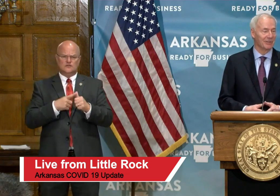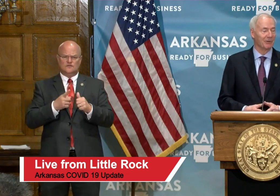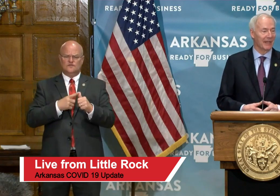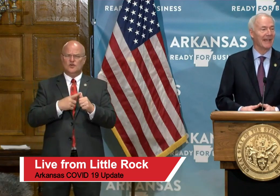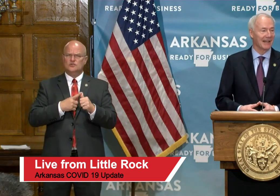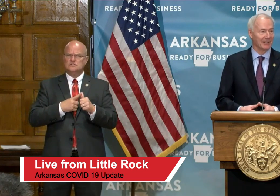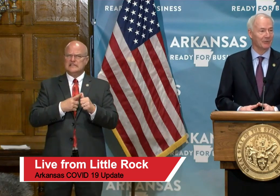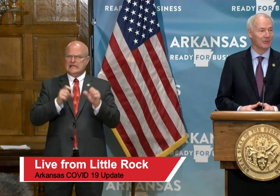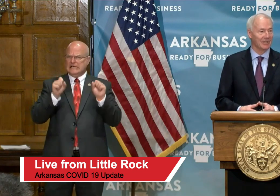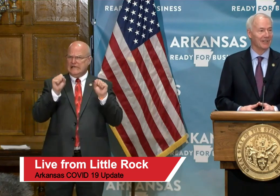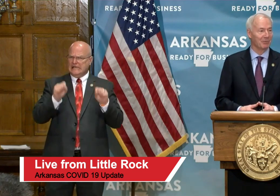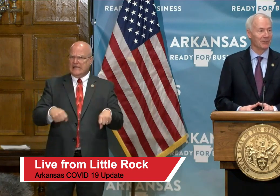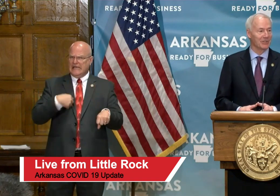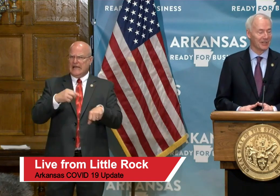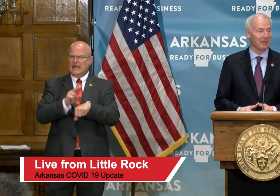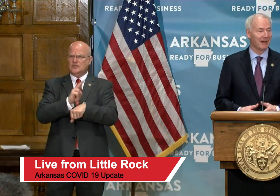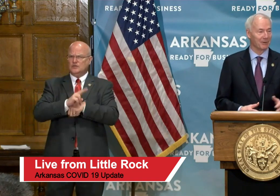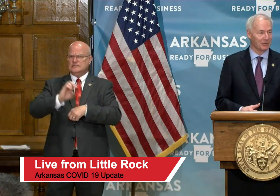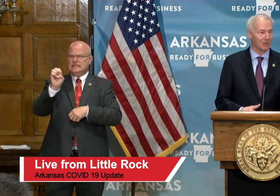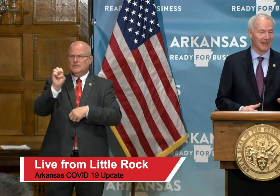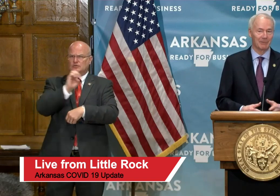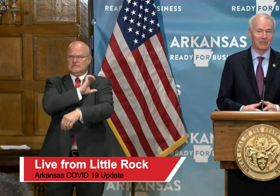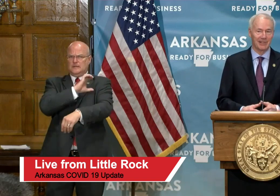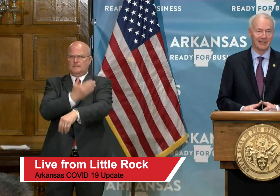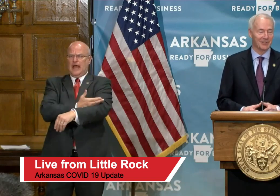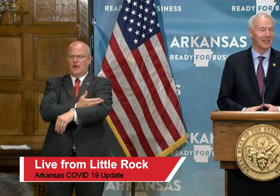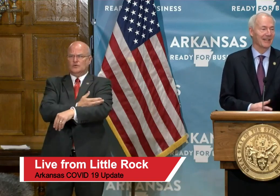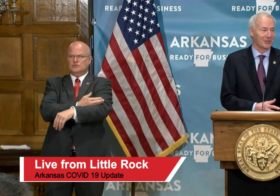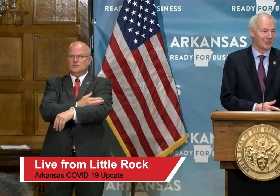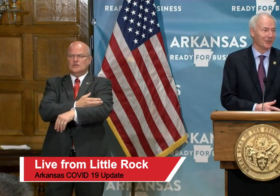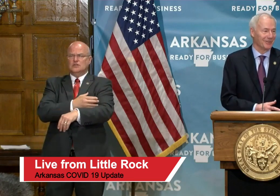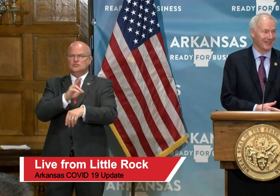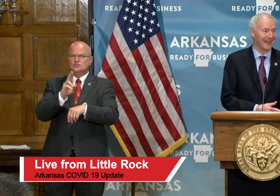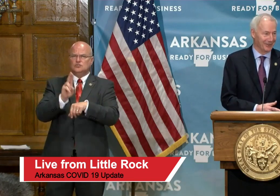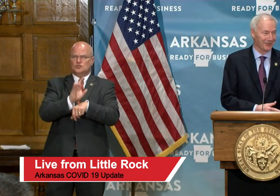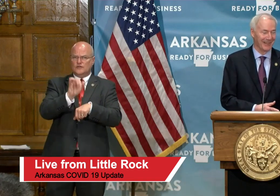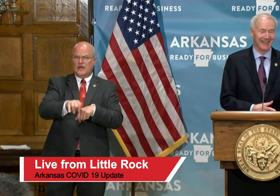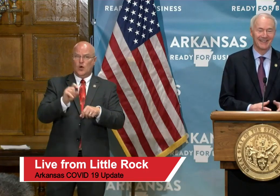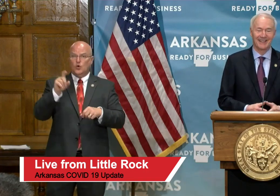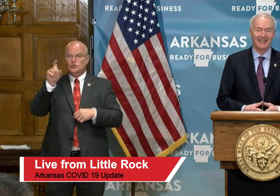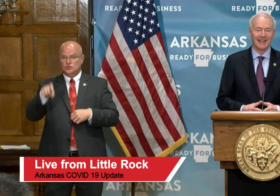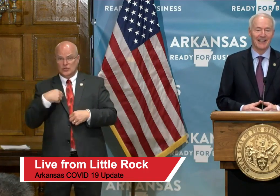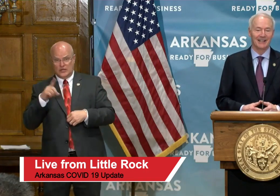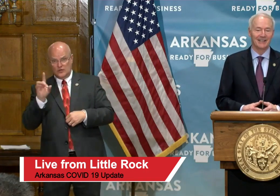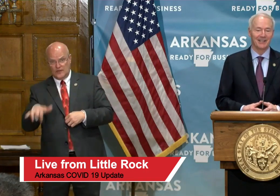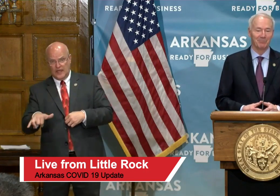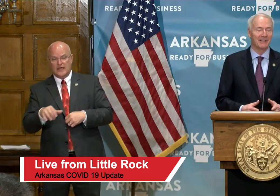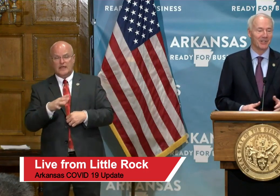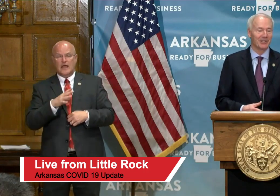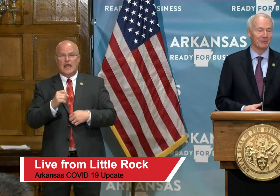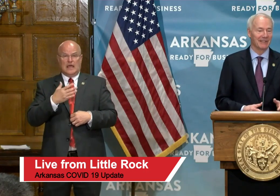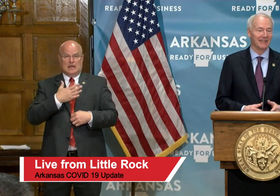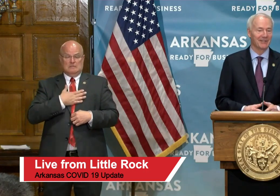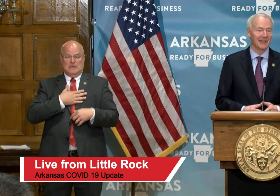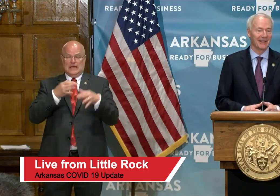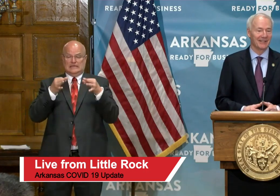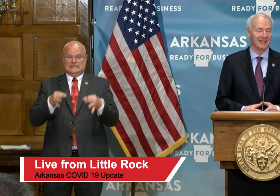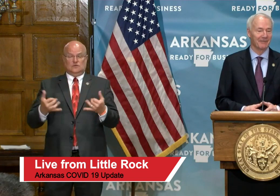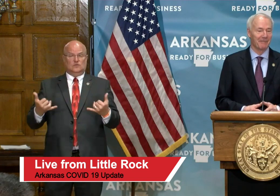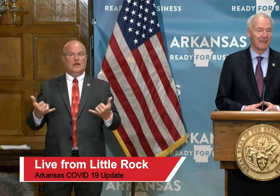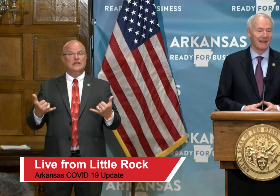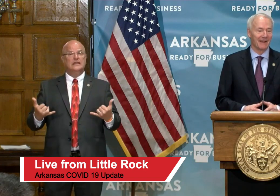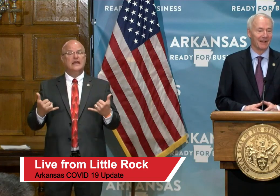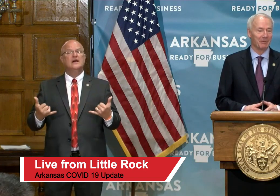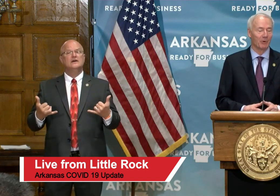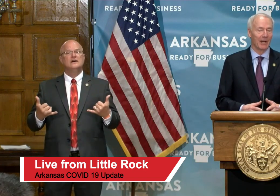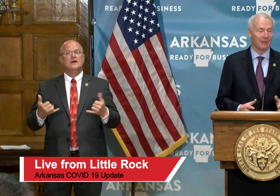is, can I use any emergency powers to accomplish that? And secondly, should I do that? And my judgment is